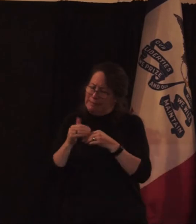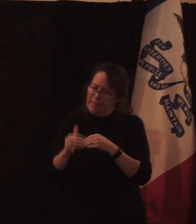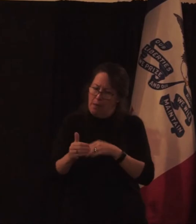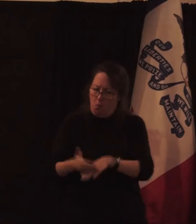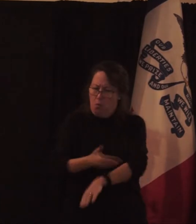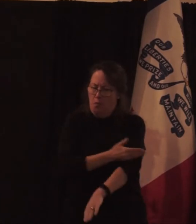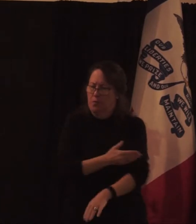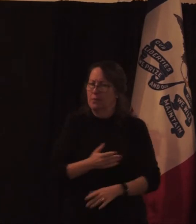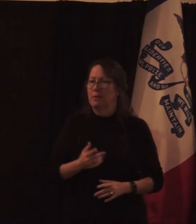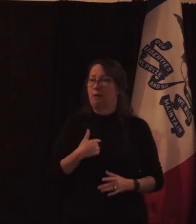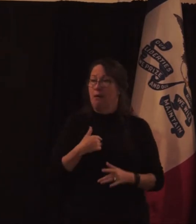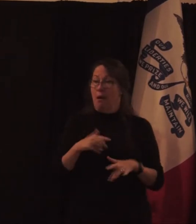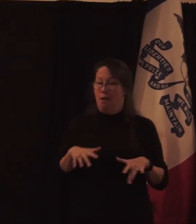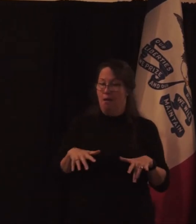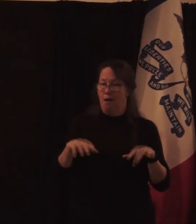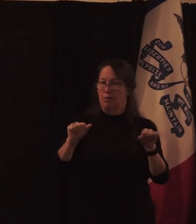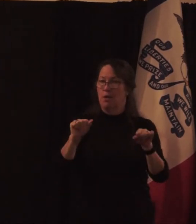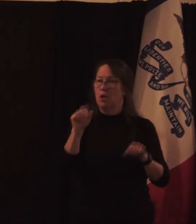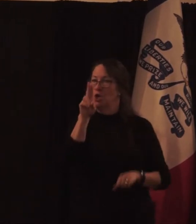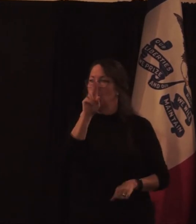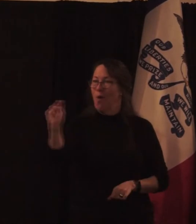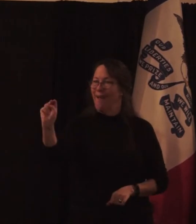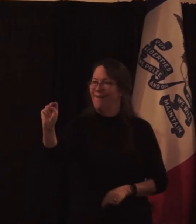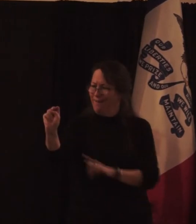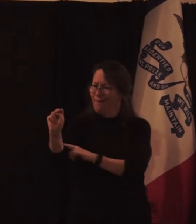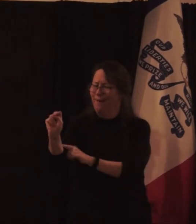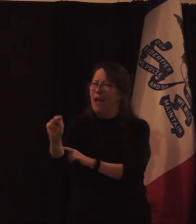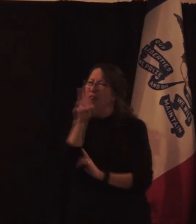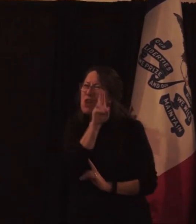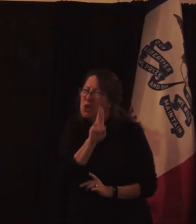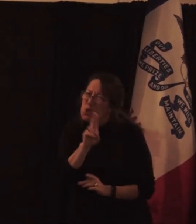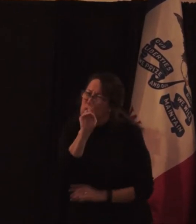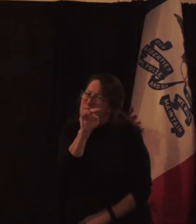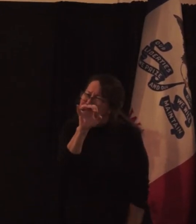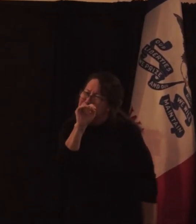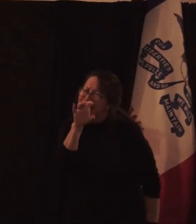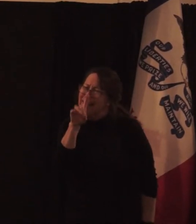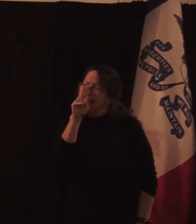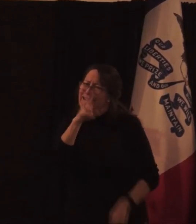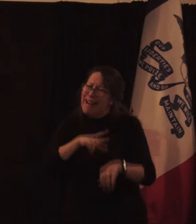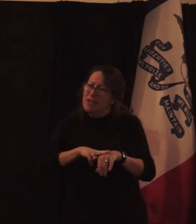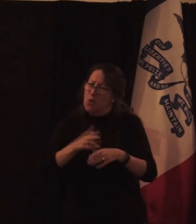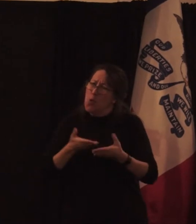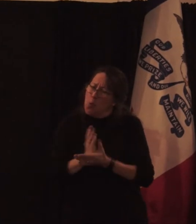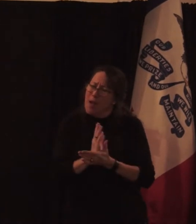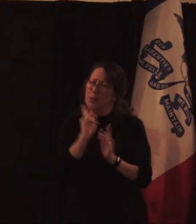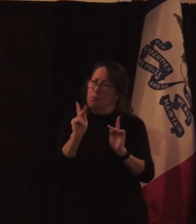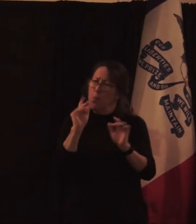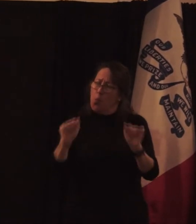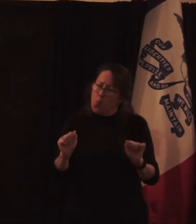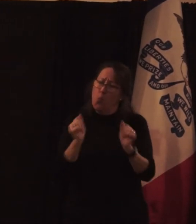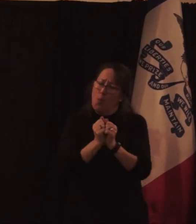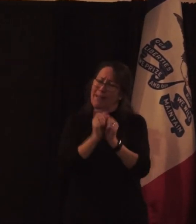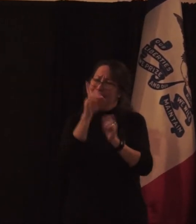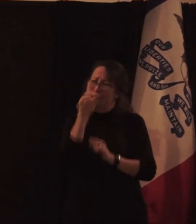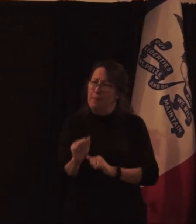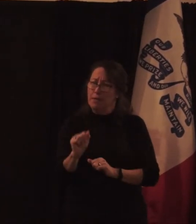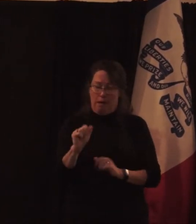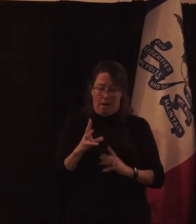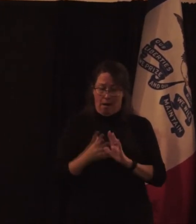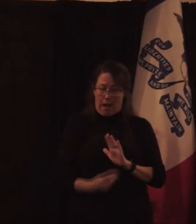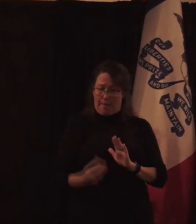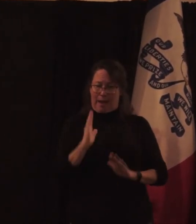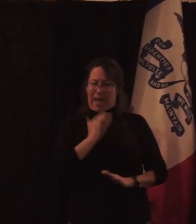might add, adoption by the United Nations on the Convention on the Rights of Persons with Disabilities, which was fashioned after